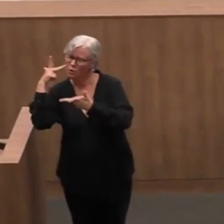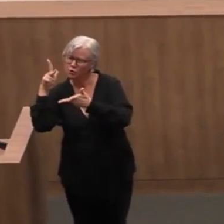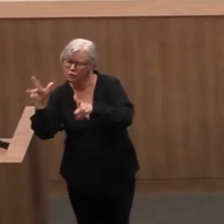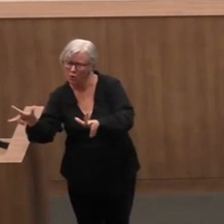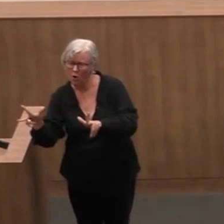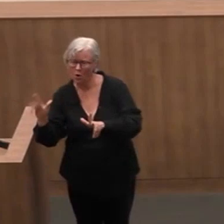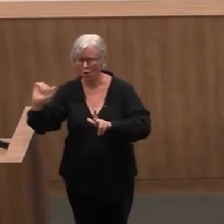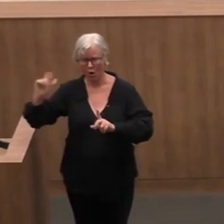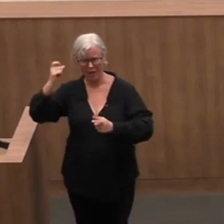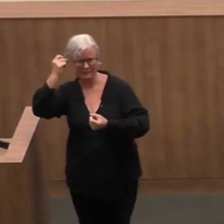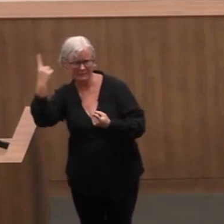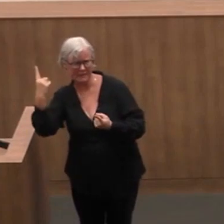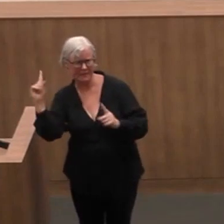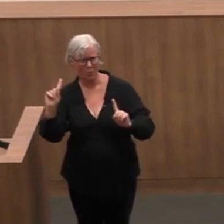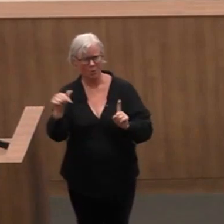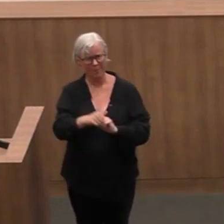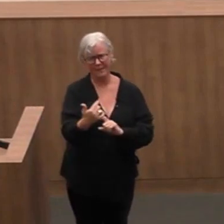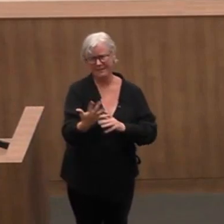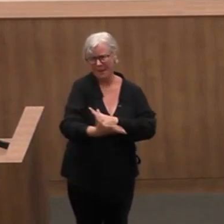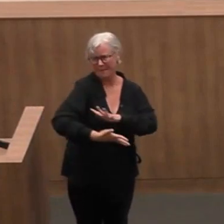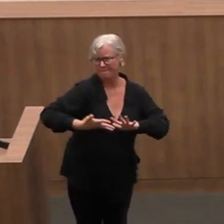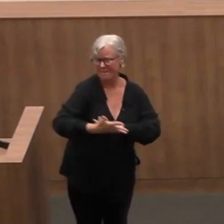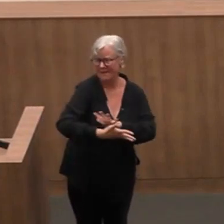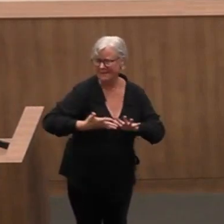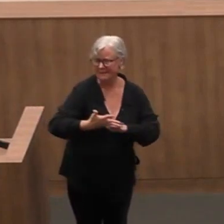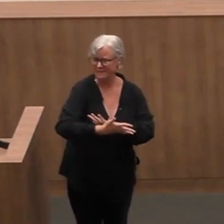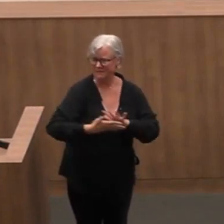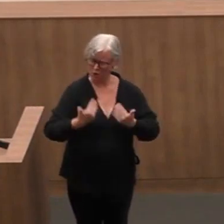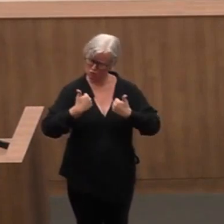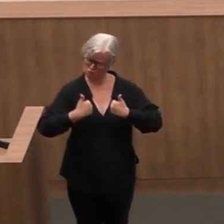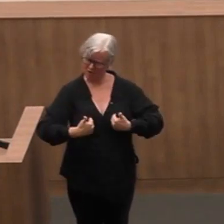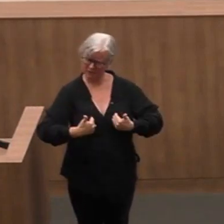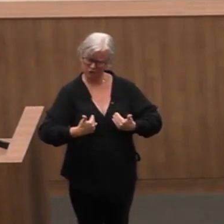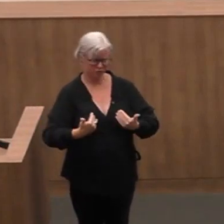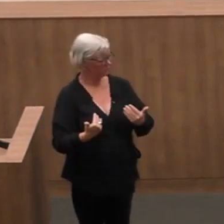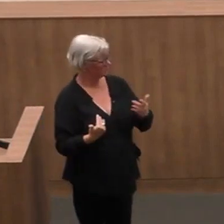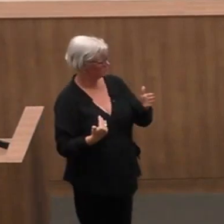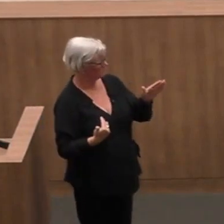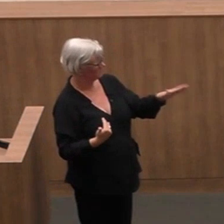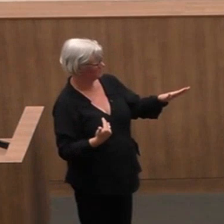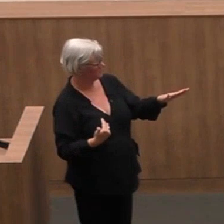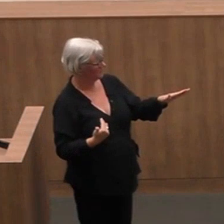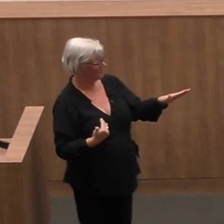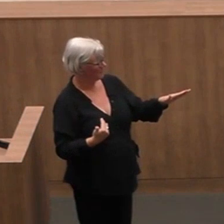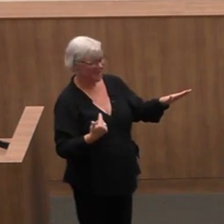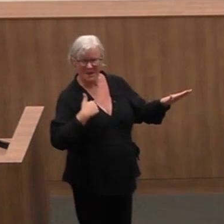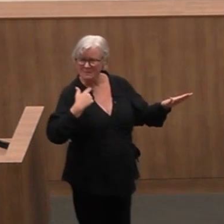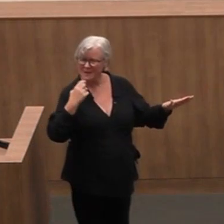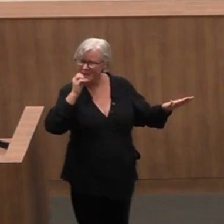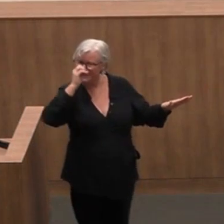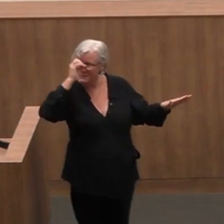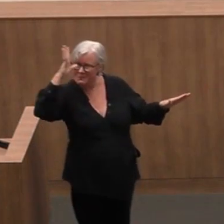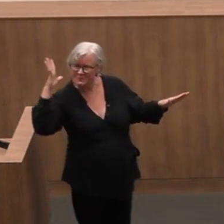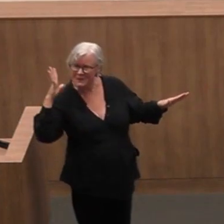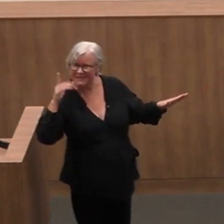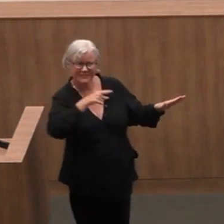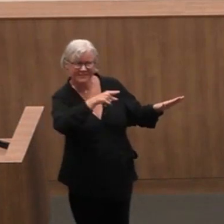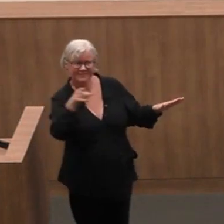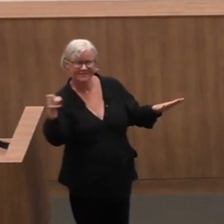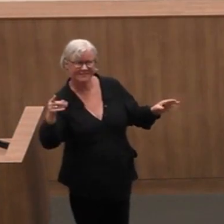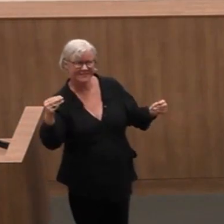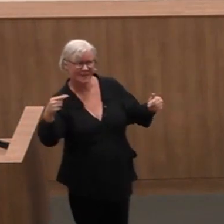of supported decision making. She's given us a really rich description of it, and I just imagining that in this room there are probably some people who